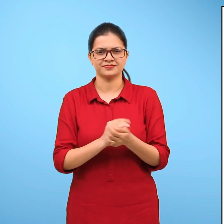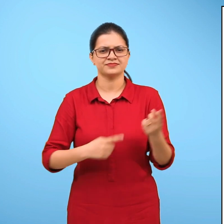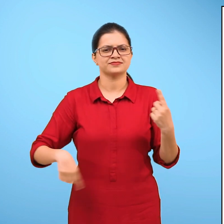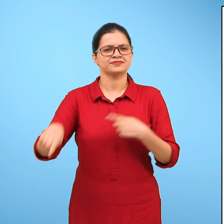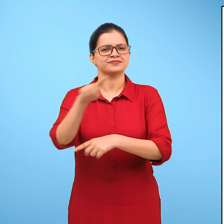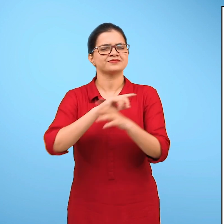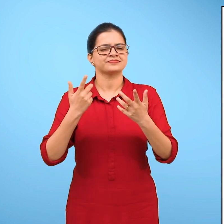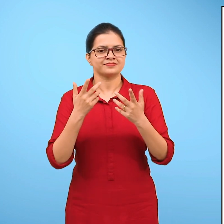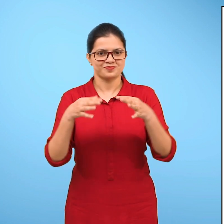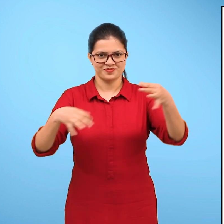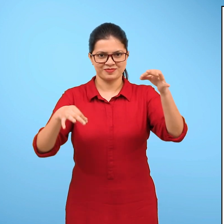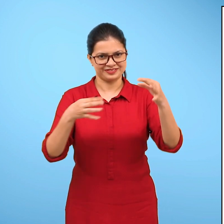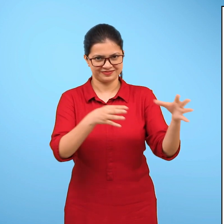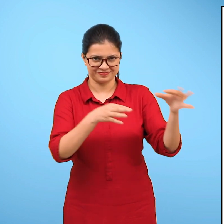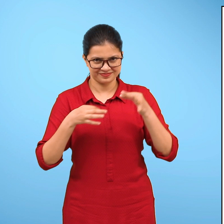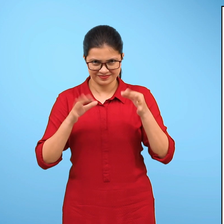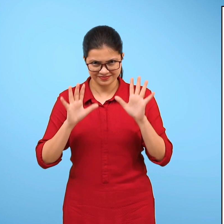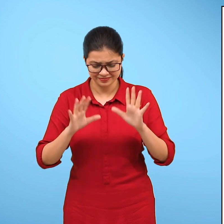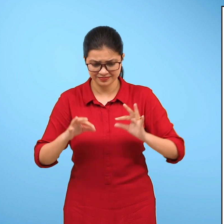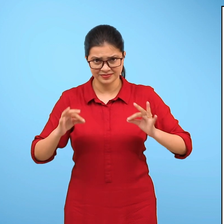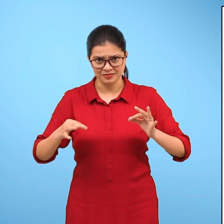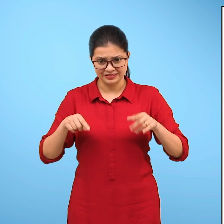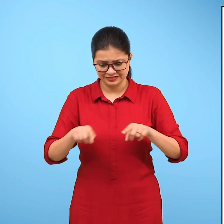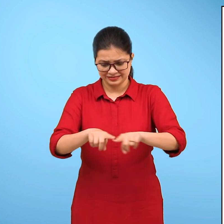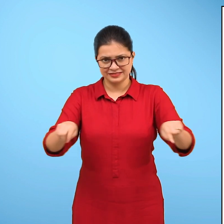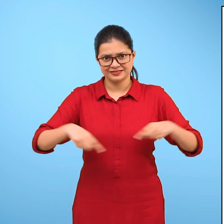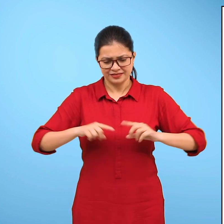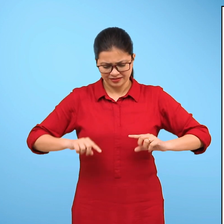Roll a strip of paper into a cylinder.